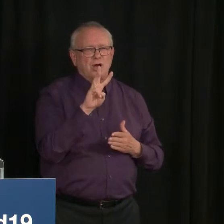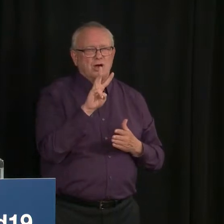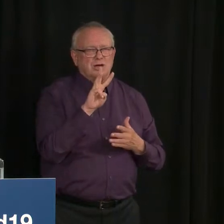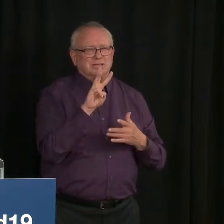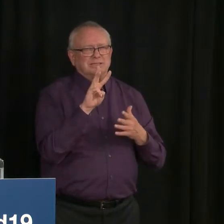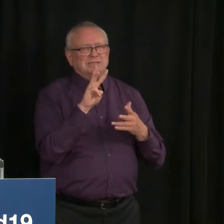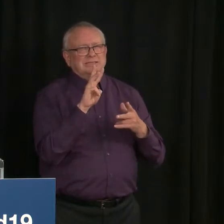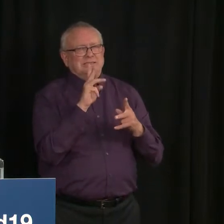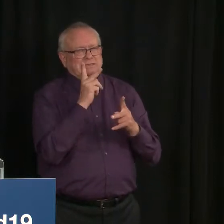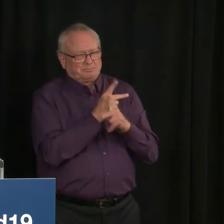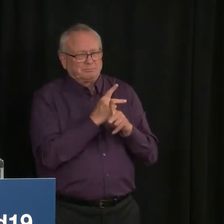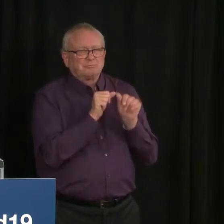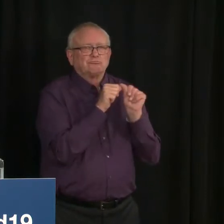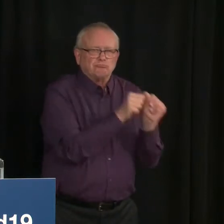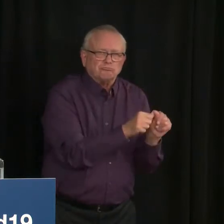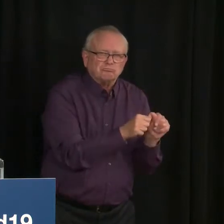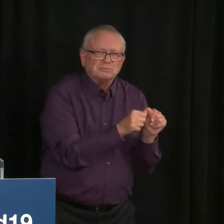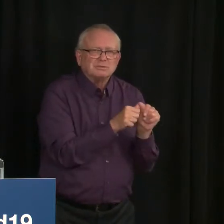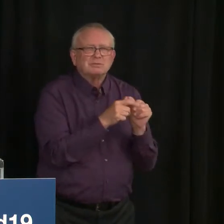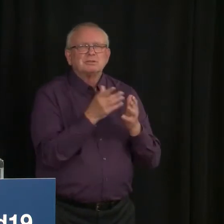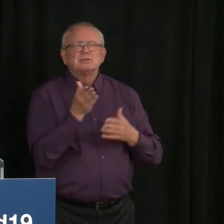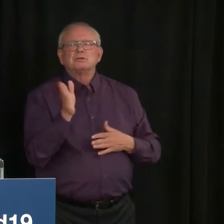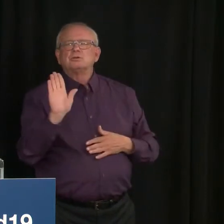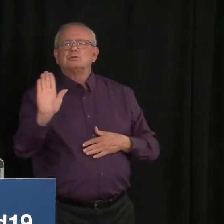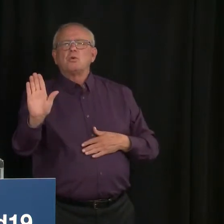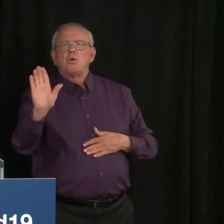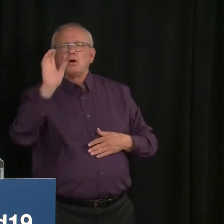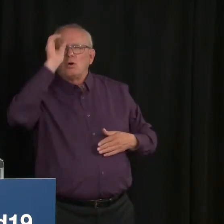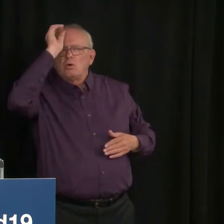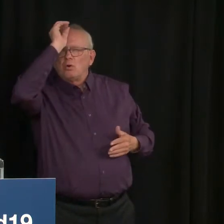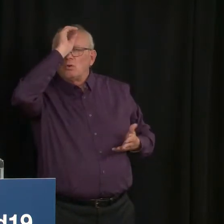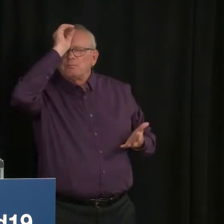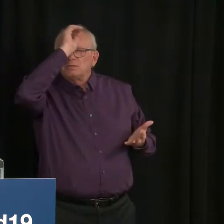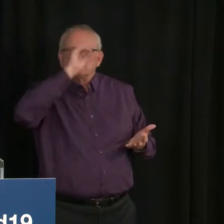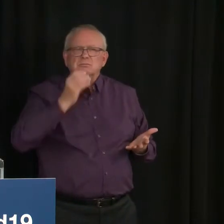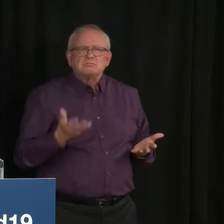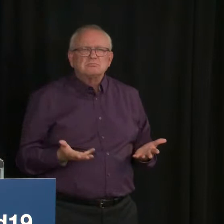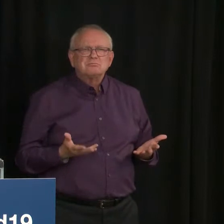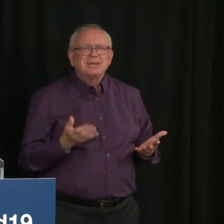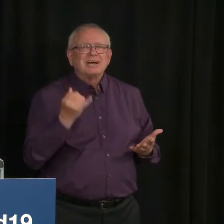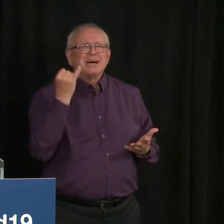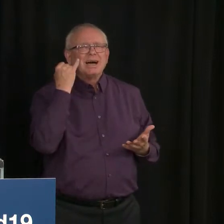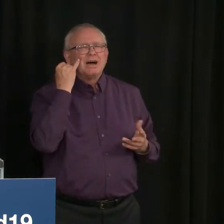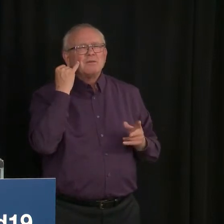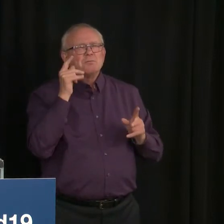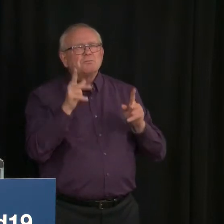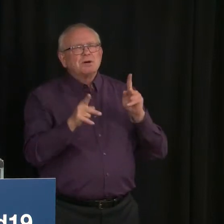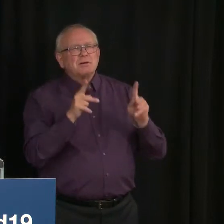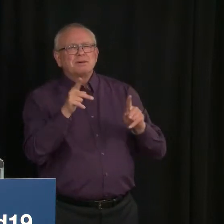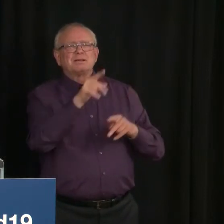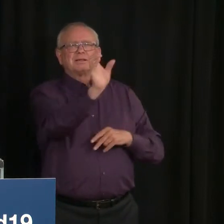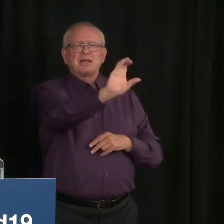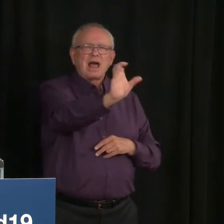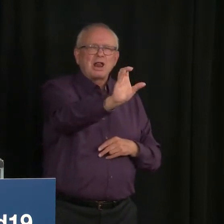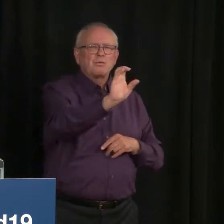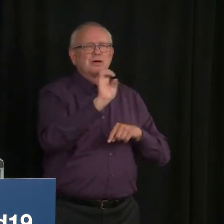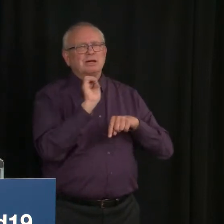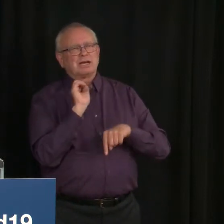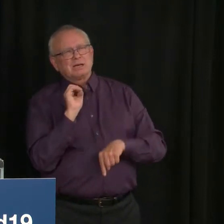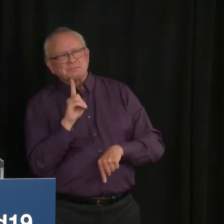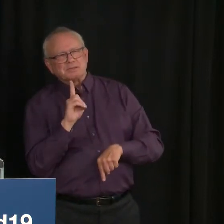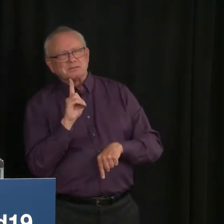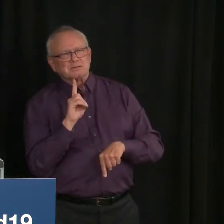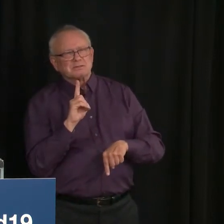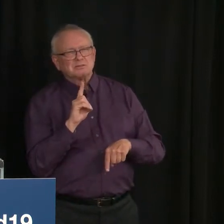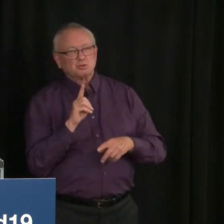say, additionally have to say to people of those two cities as well as the rest of Alberta